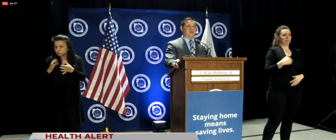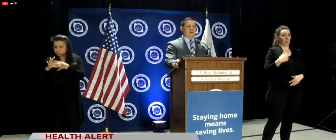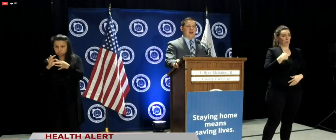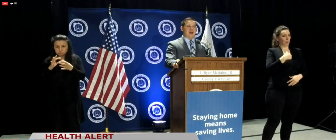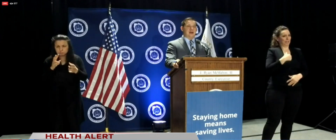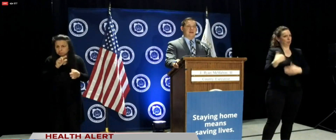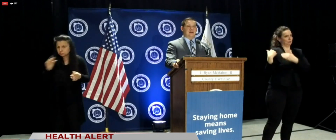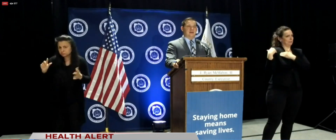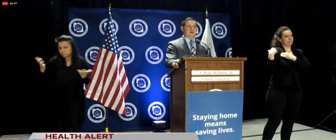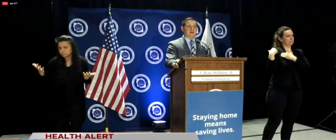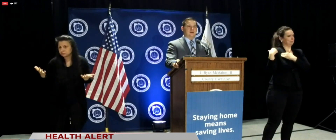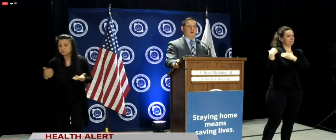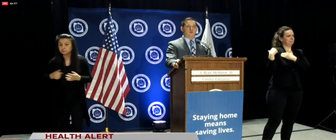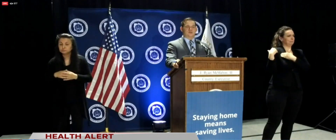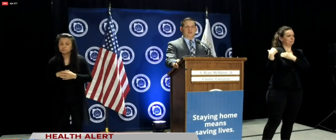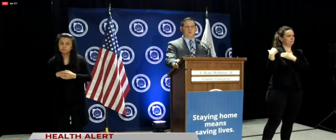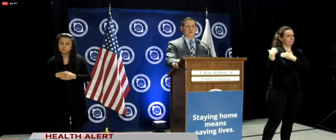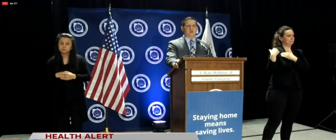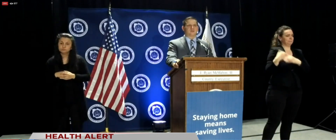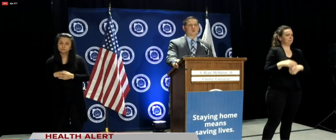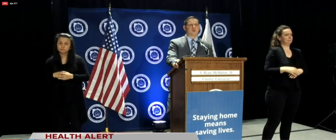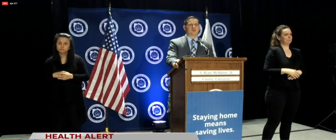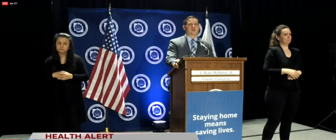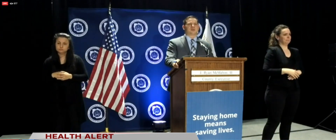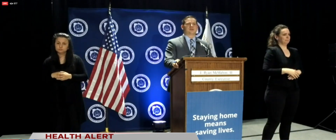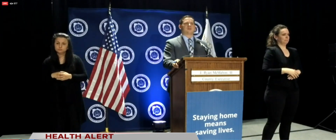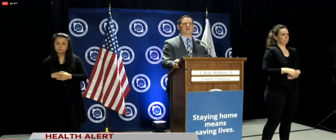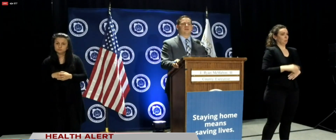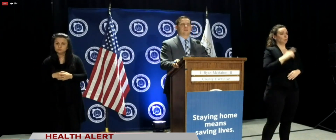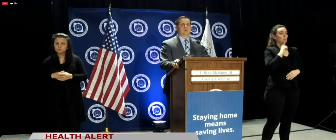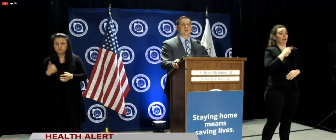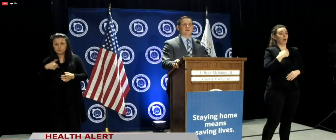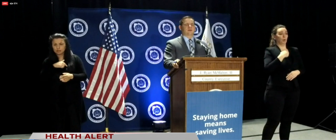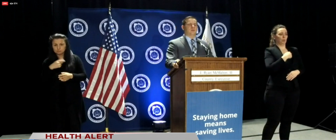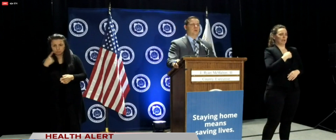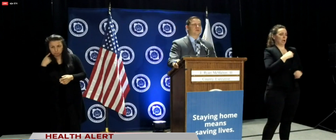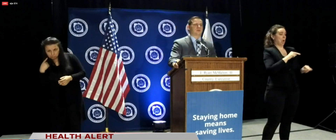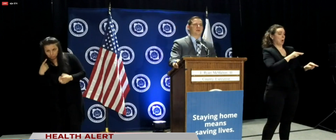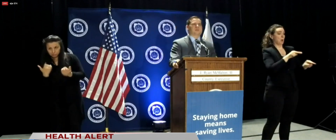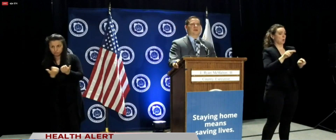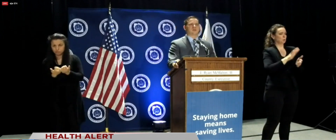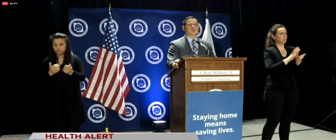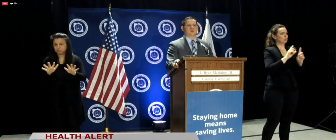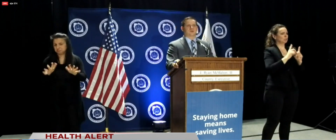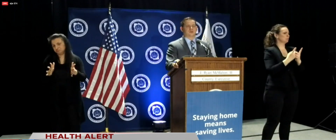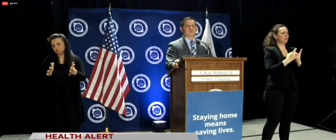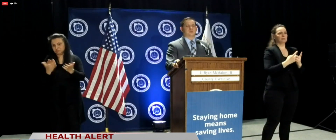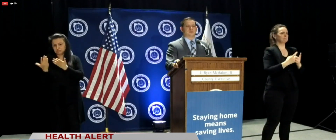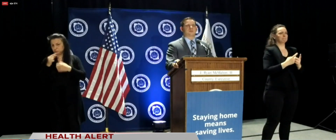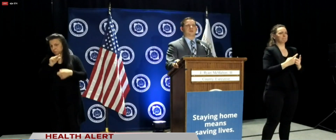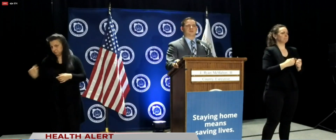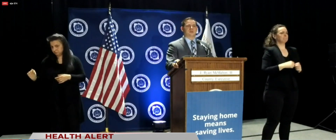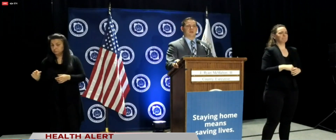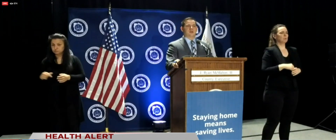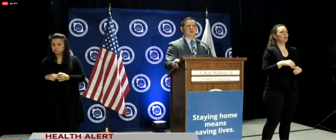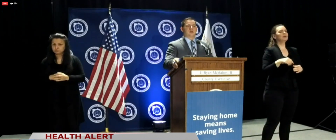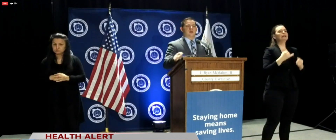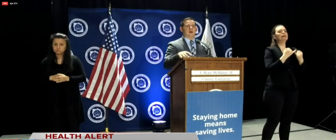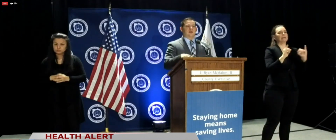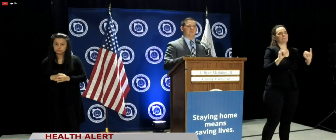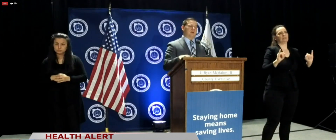we've never had oversight really of school districts. Most of them are independent school districts with the exception of the